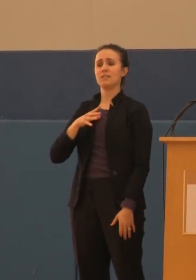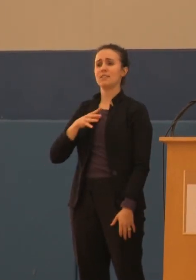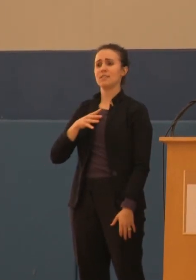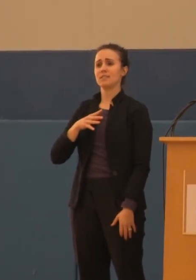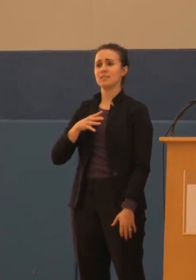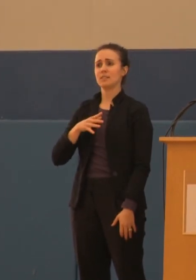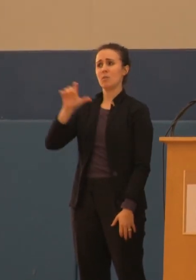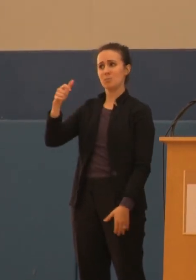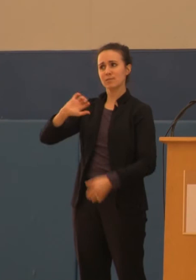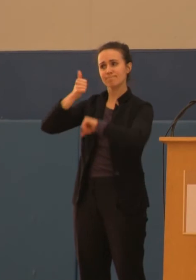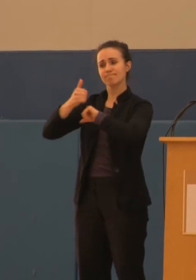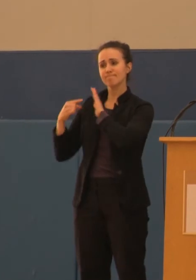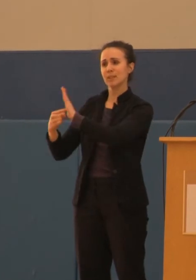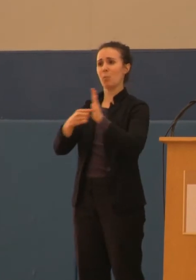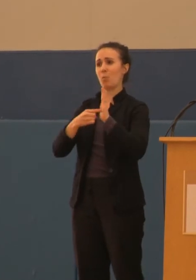the example.